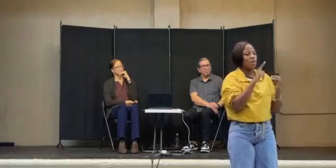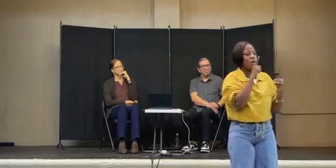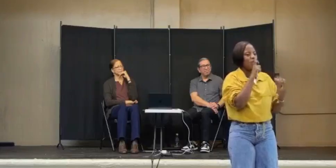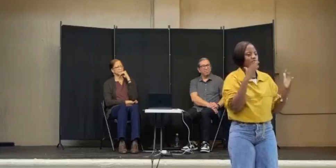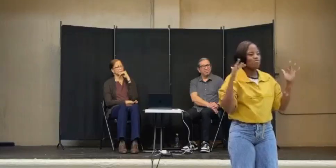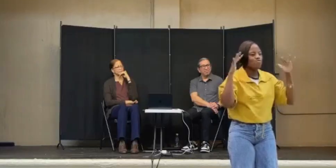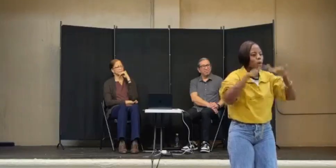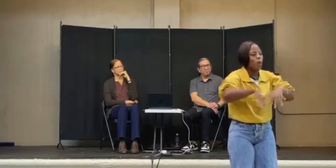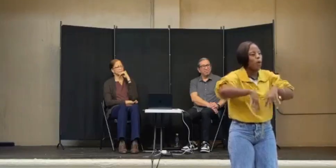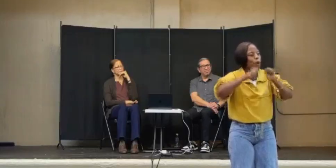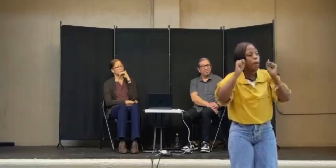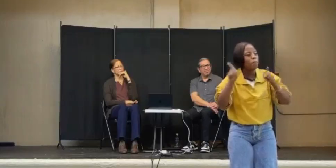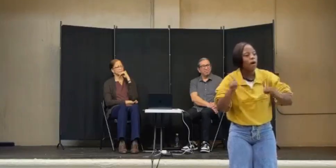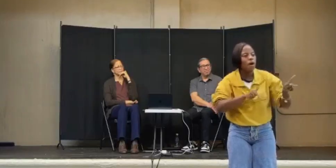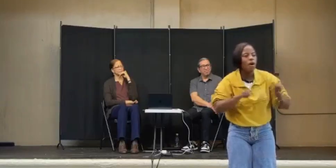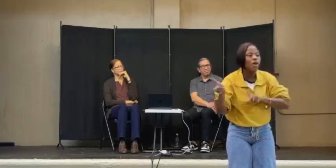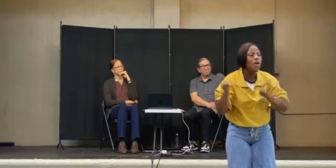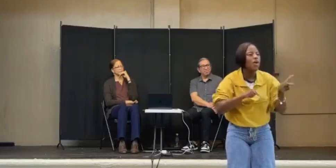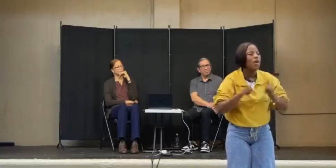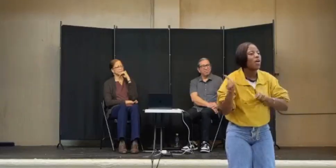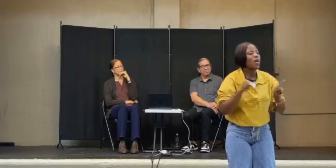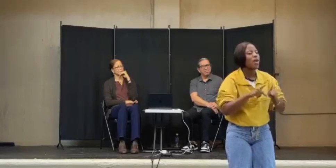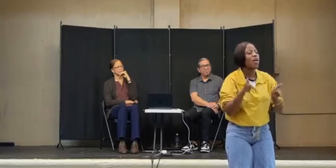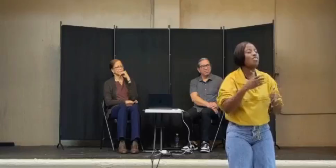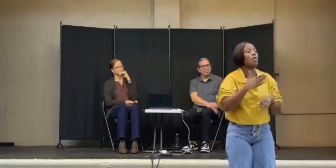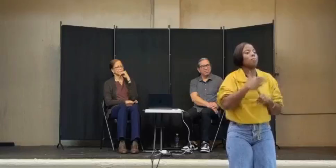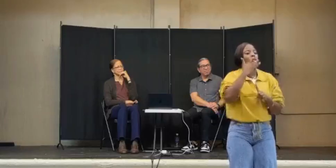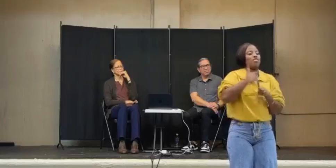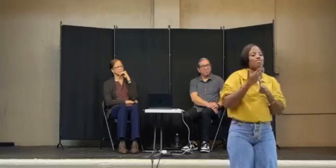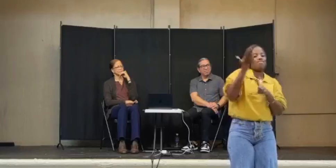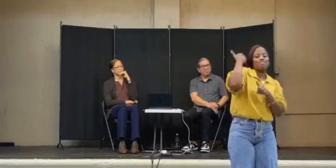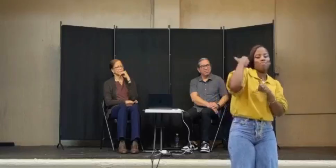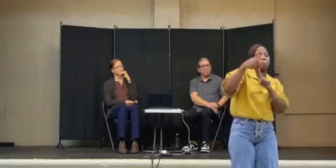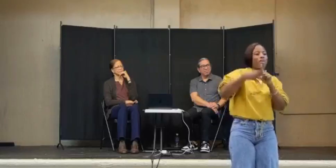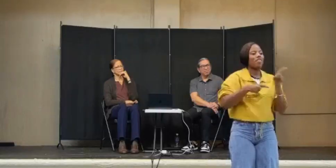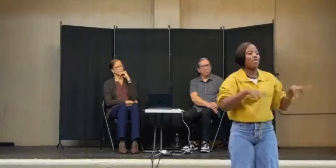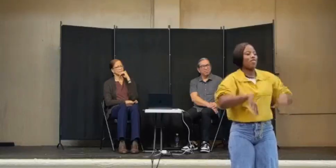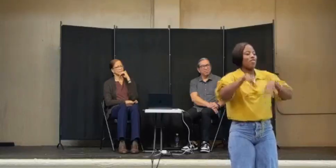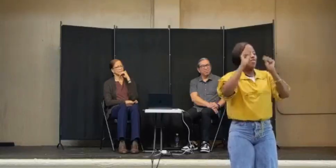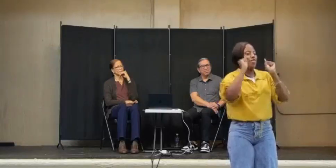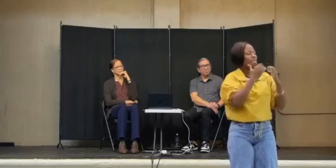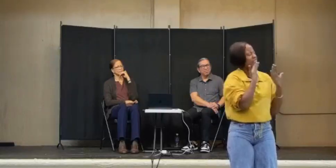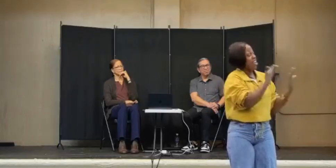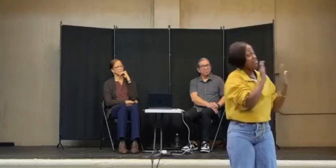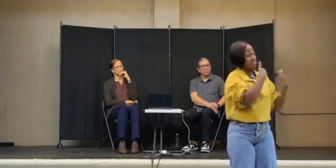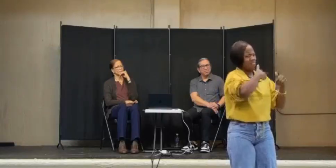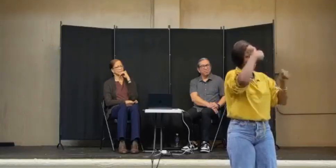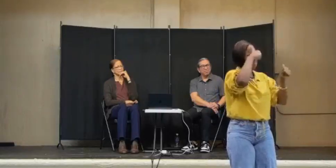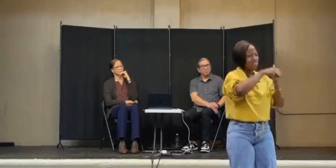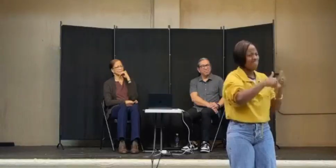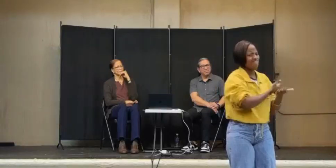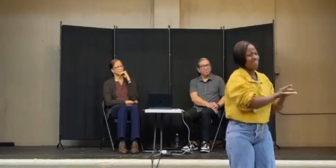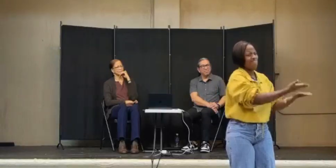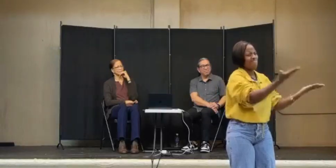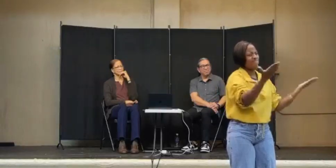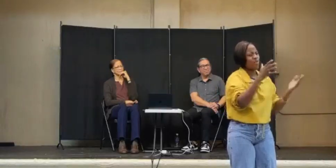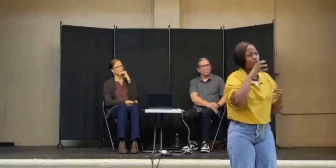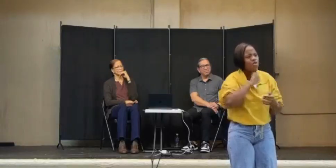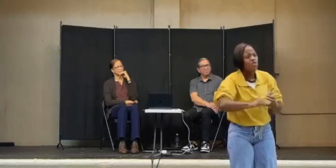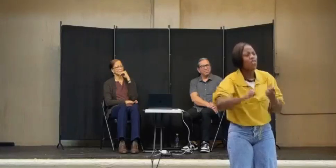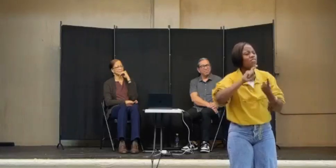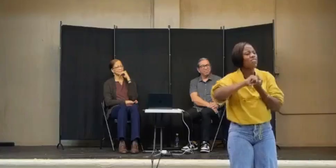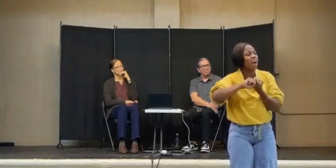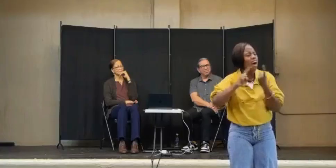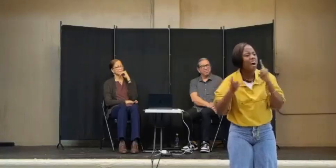friends. And we were able to go to parties together, and I just had my birthday last month, and I was